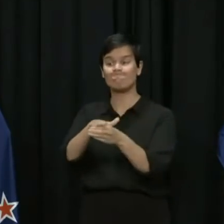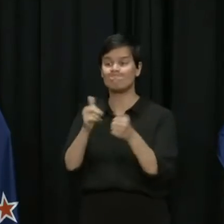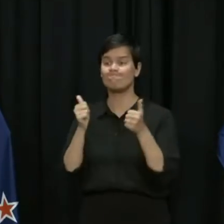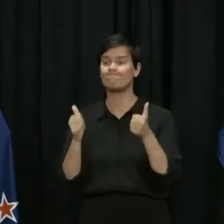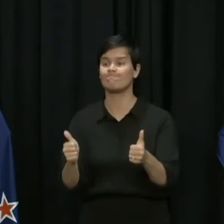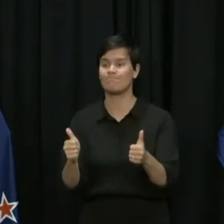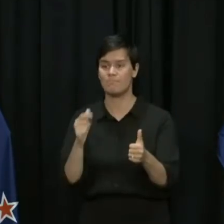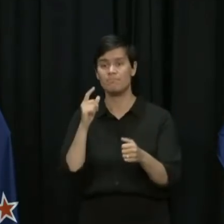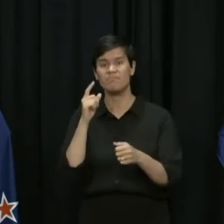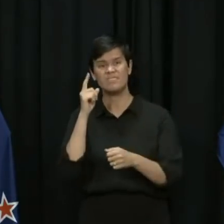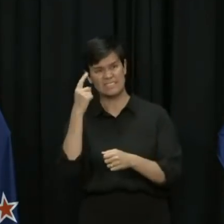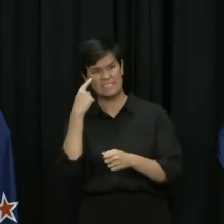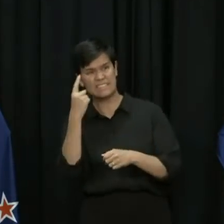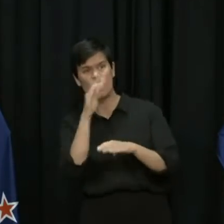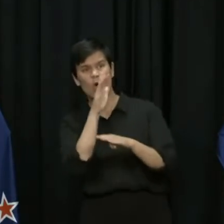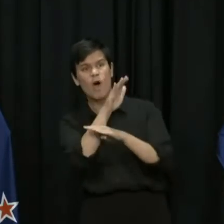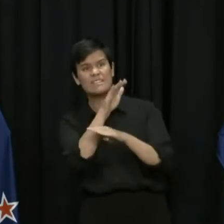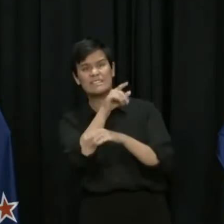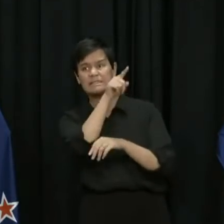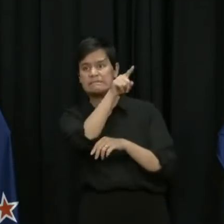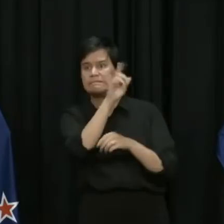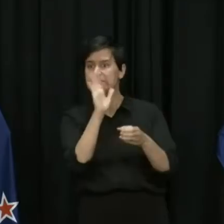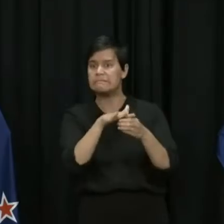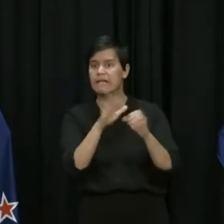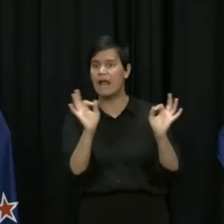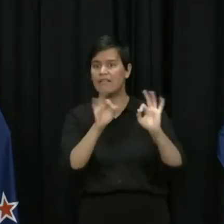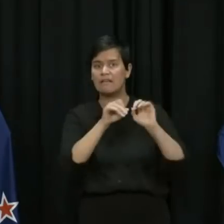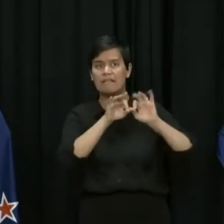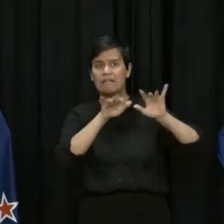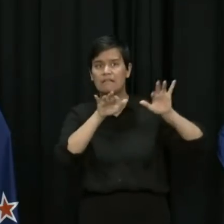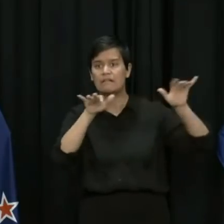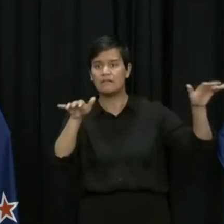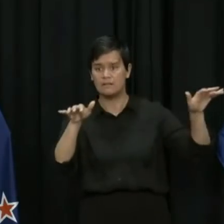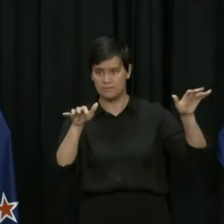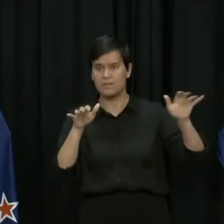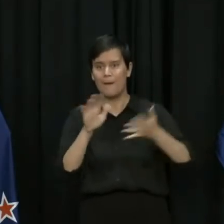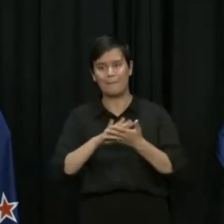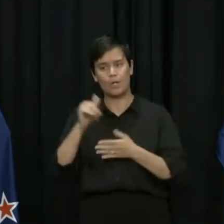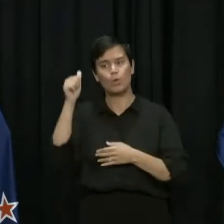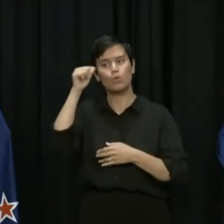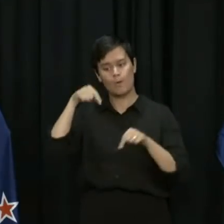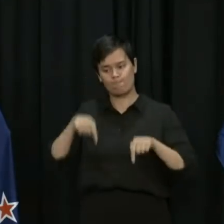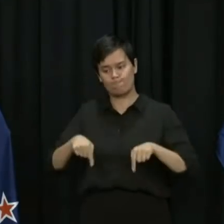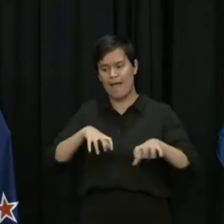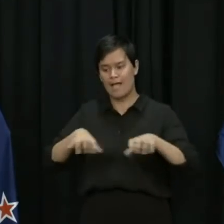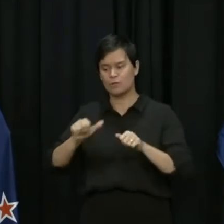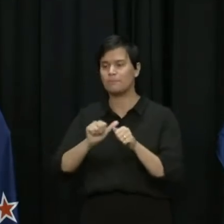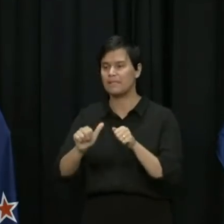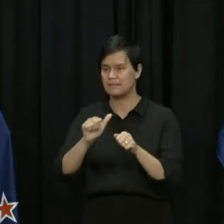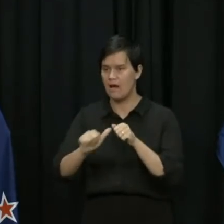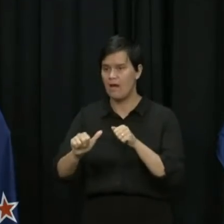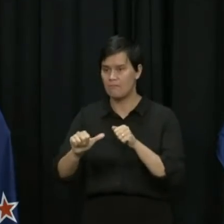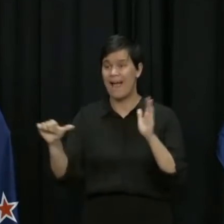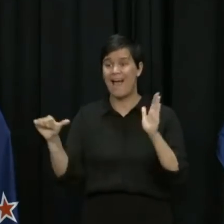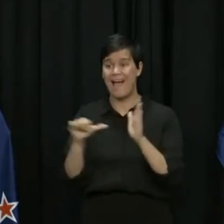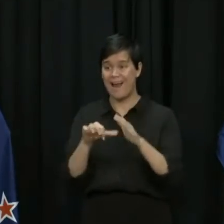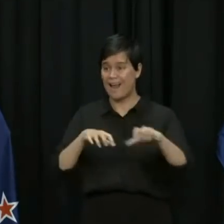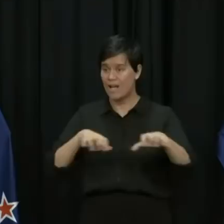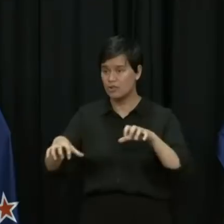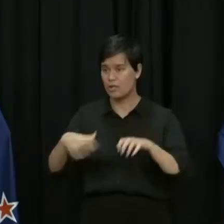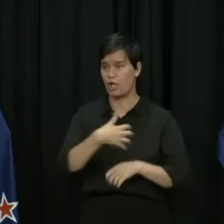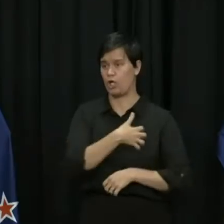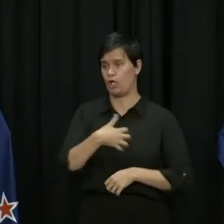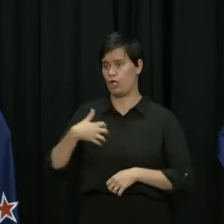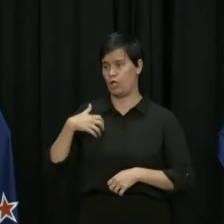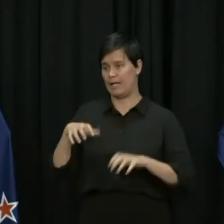seen overseas where outbreaks have gotten away, is the need to go hard and early. Avoid the risk of a wider outbreak